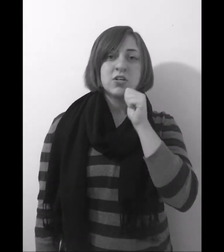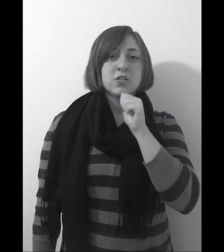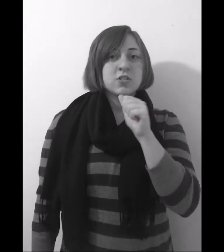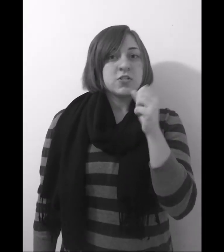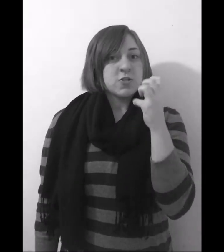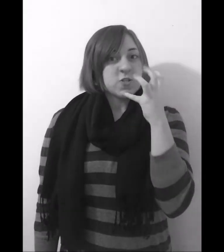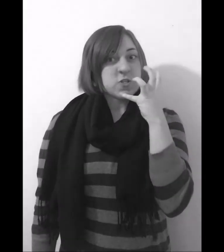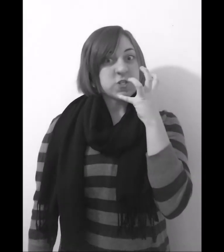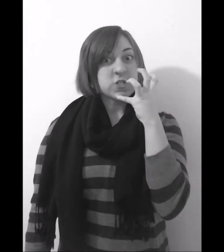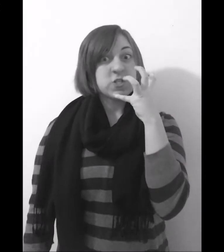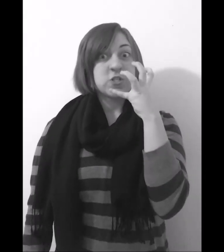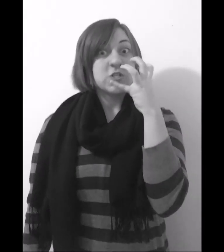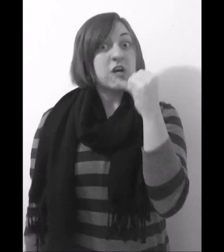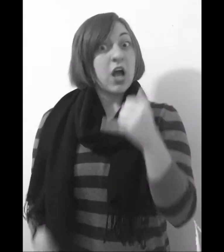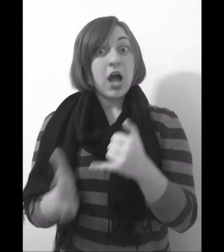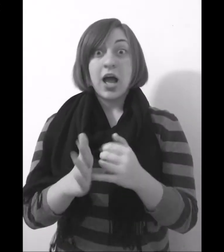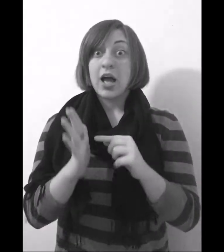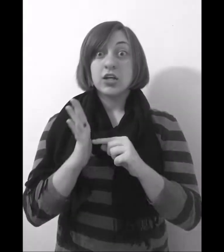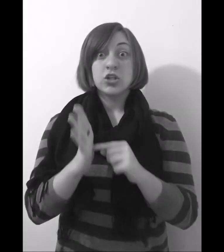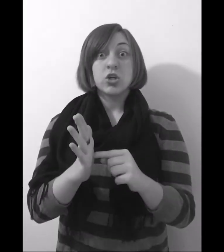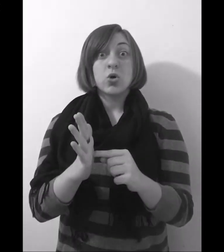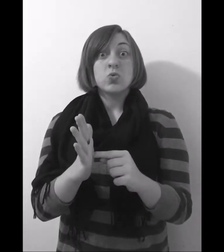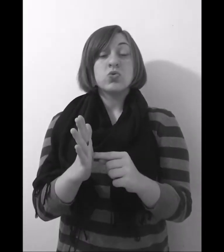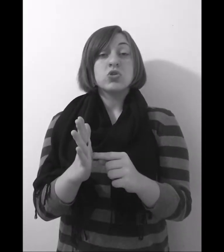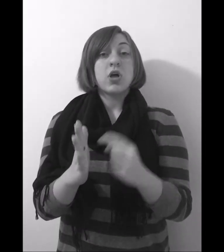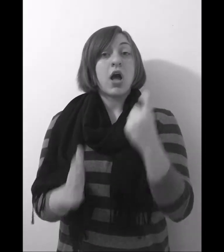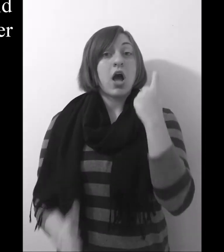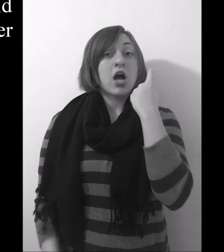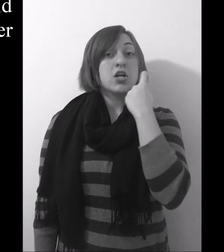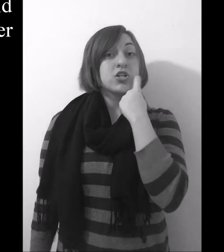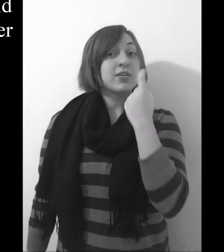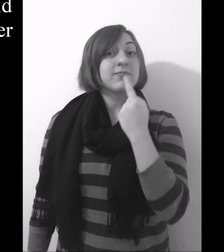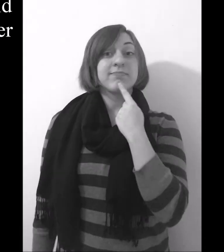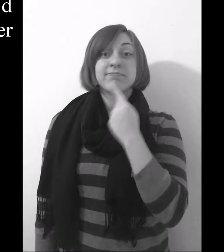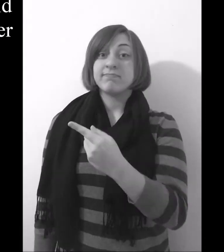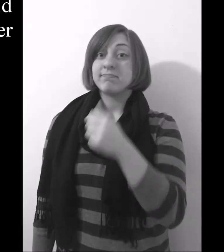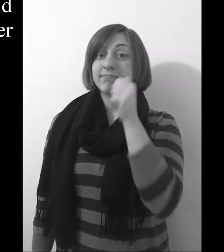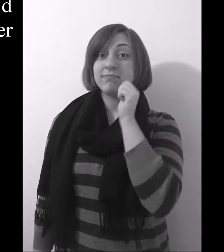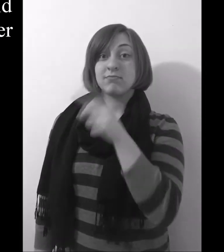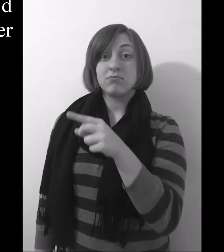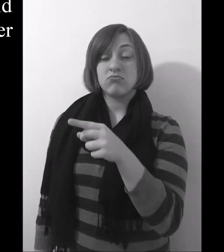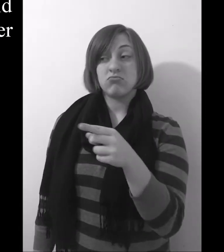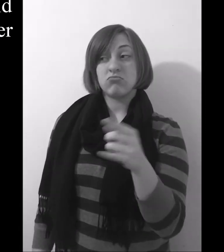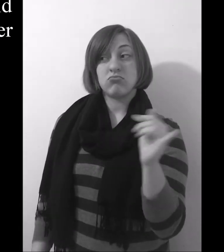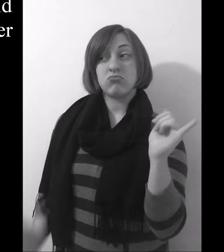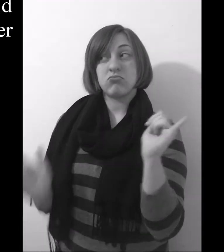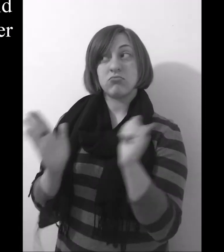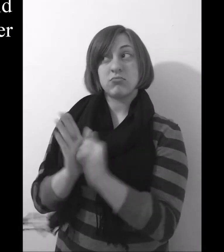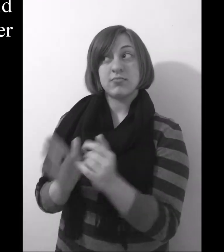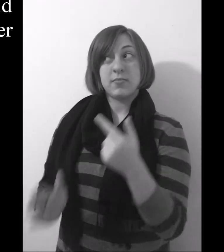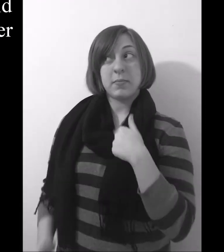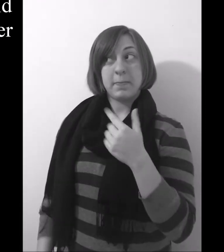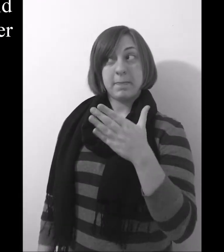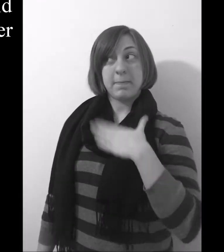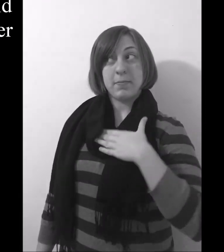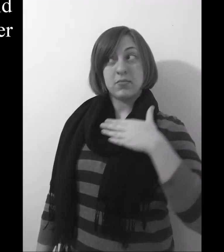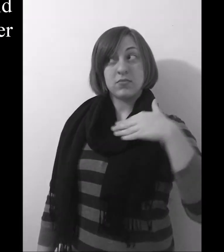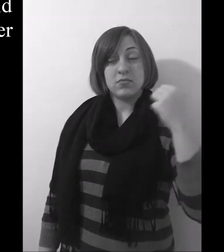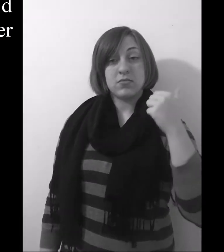she's gotten madder by the minute, and it showed. Just now I said to her that I would much prefer